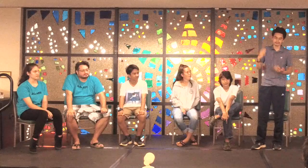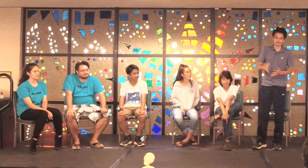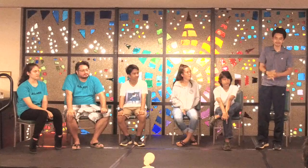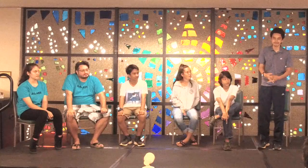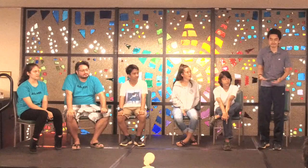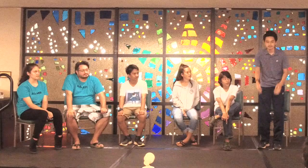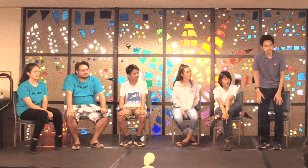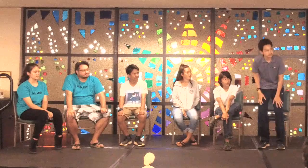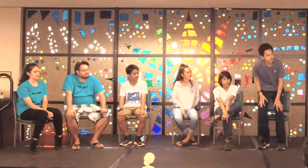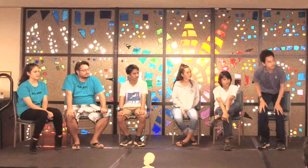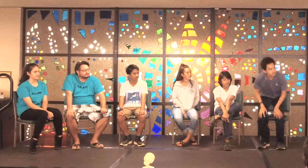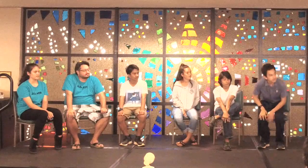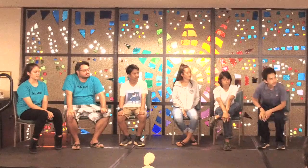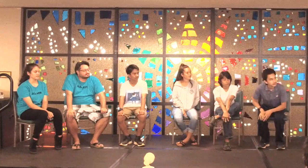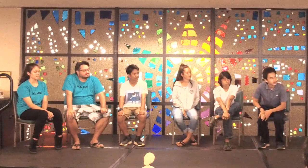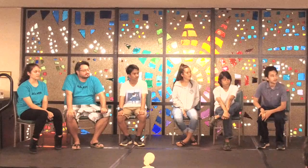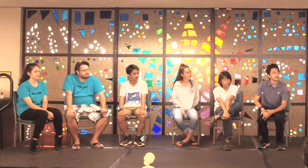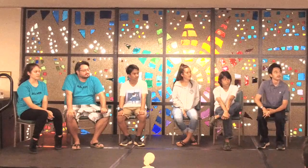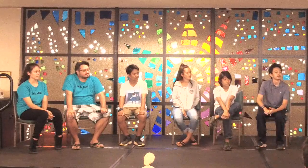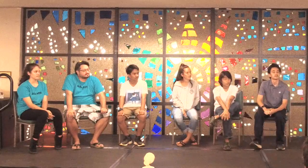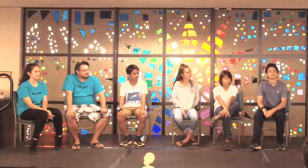home.